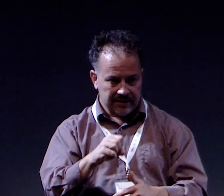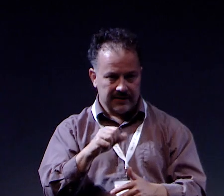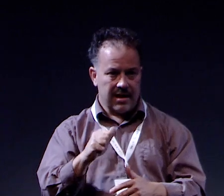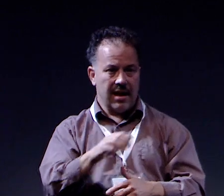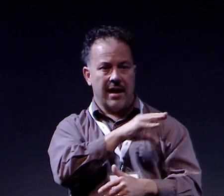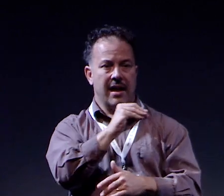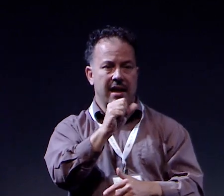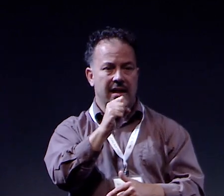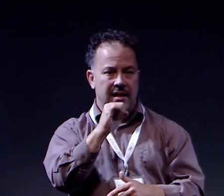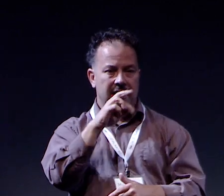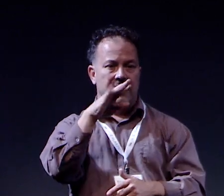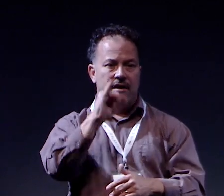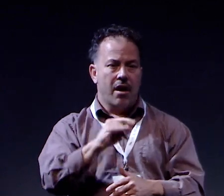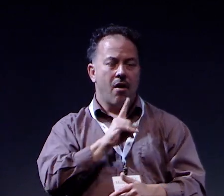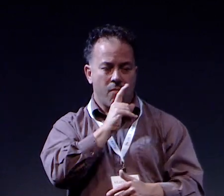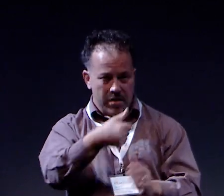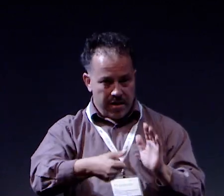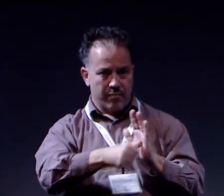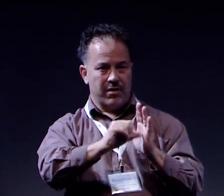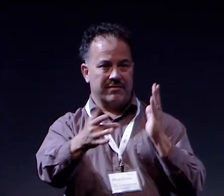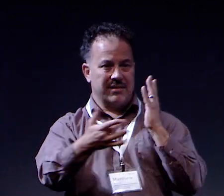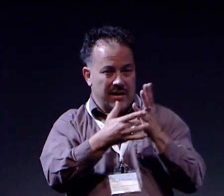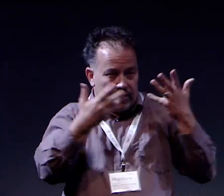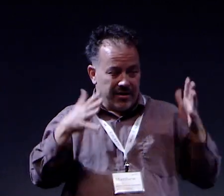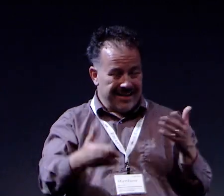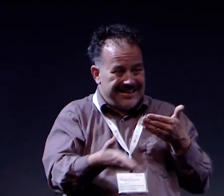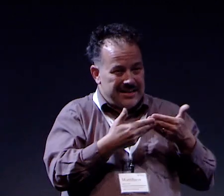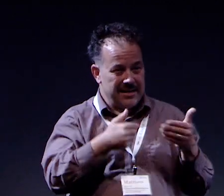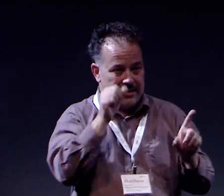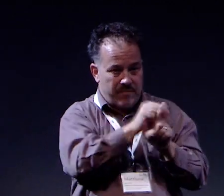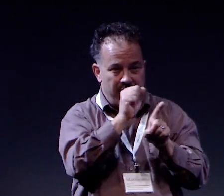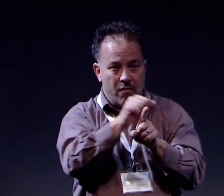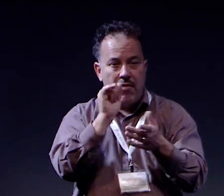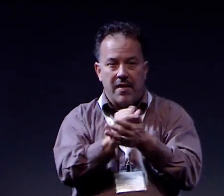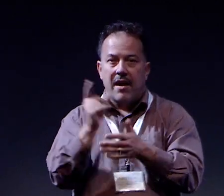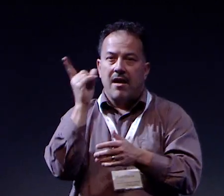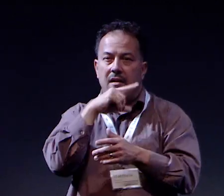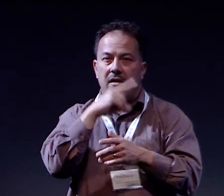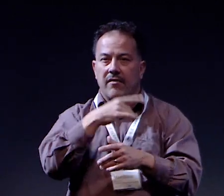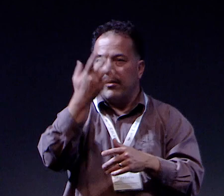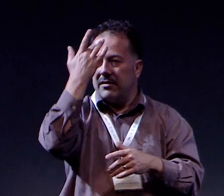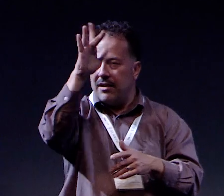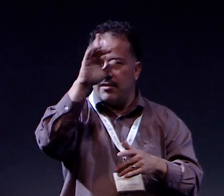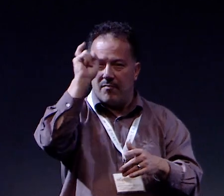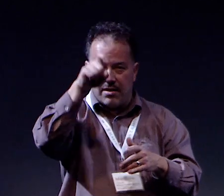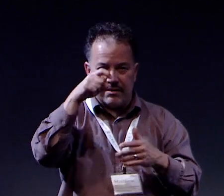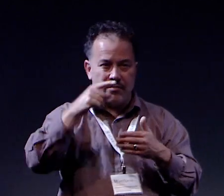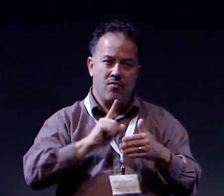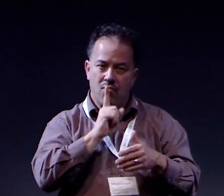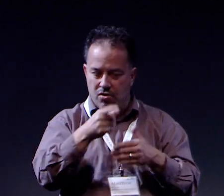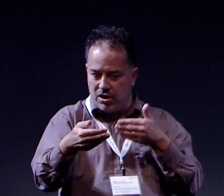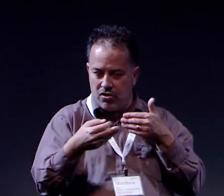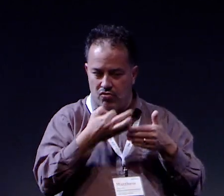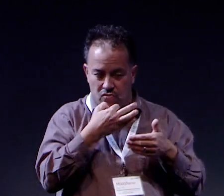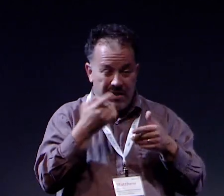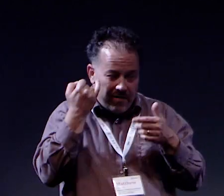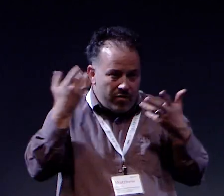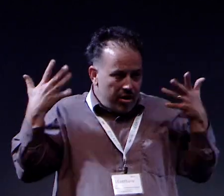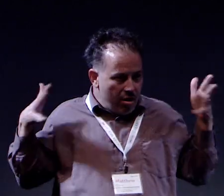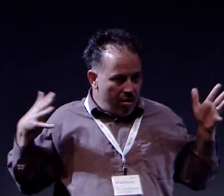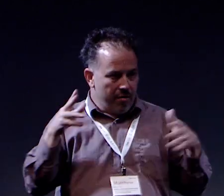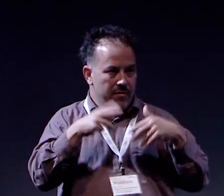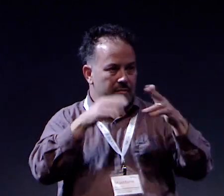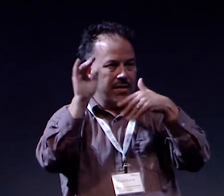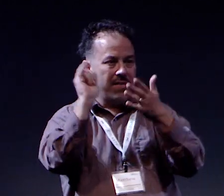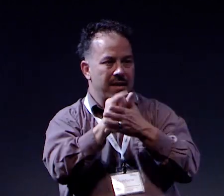tremendously impressive technologies already, and it's easy to be fooled that artificial intelligence must be just over the next hill if we can already build that stuff. But